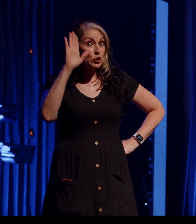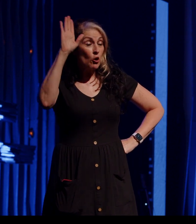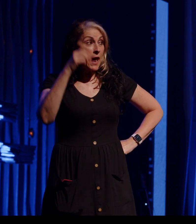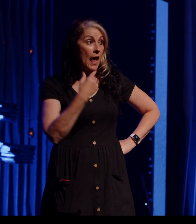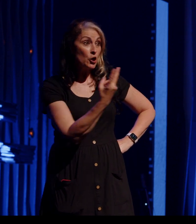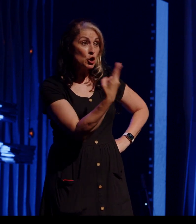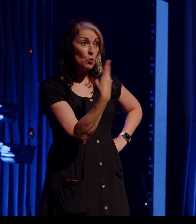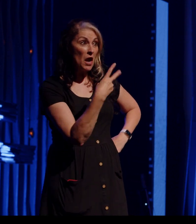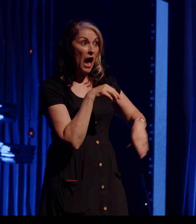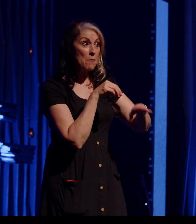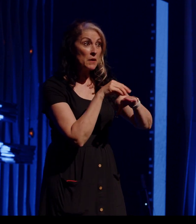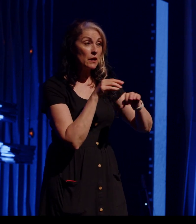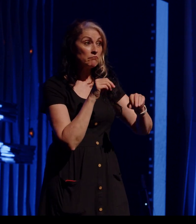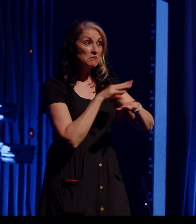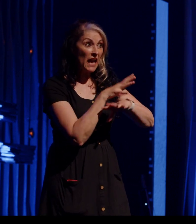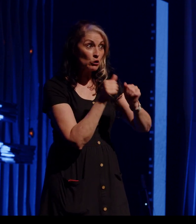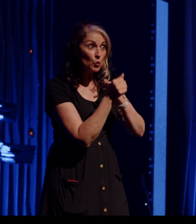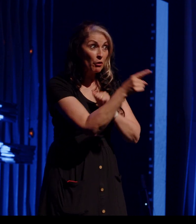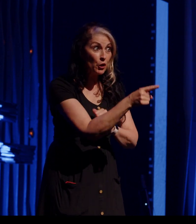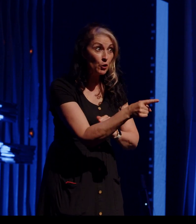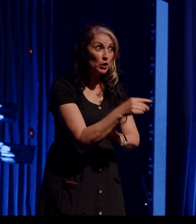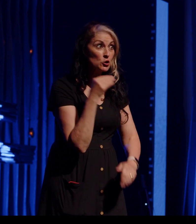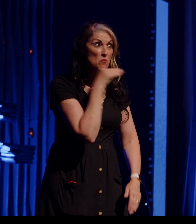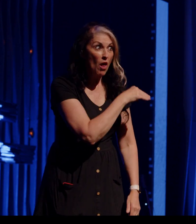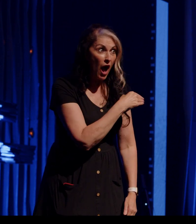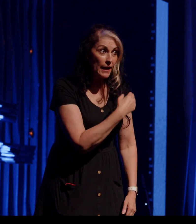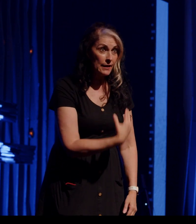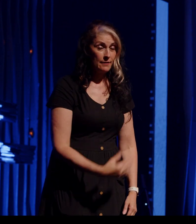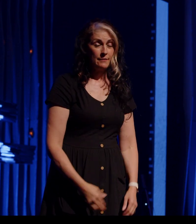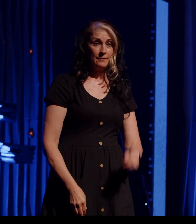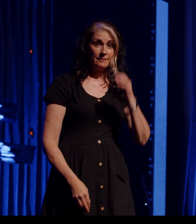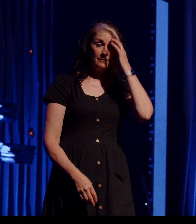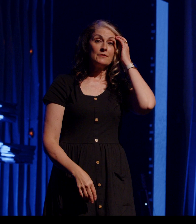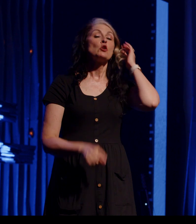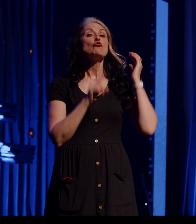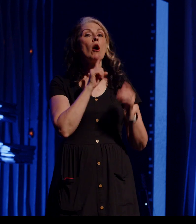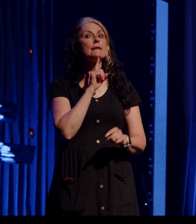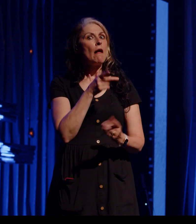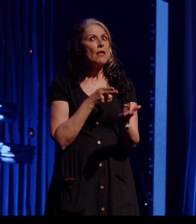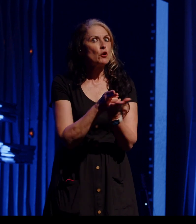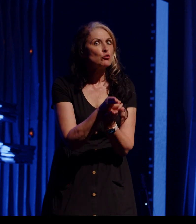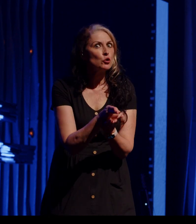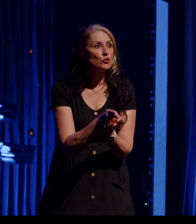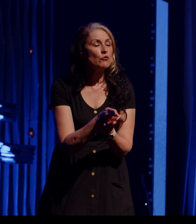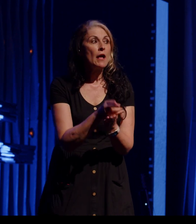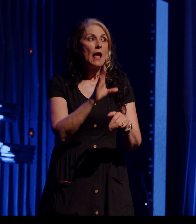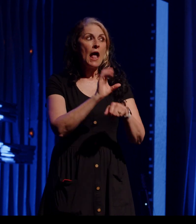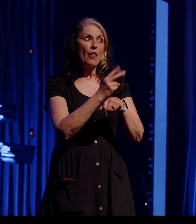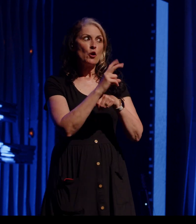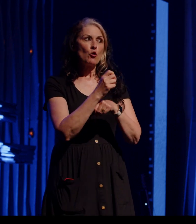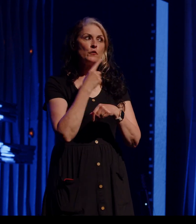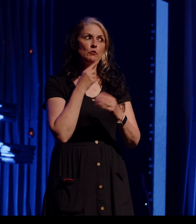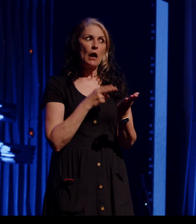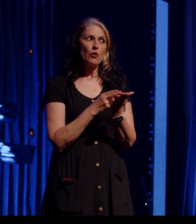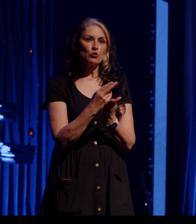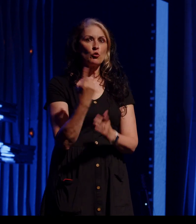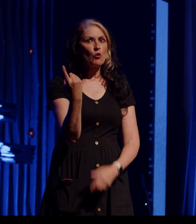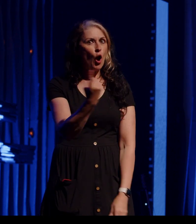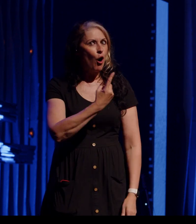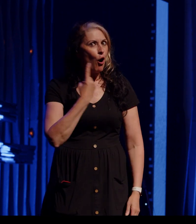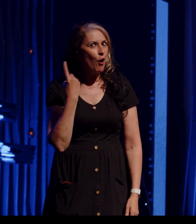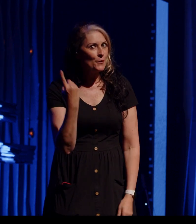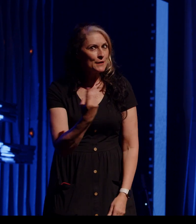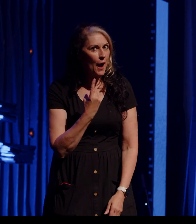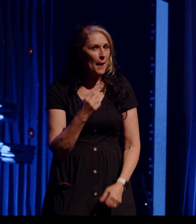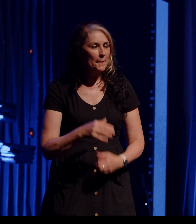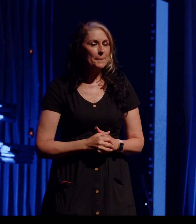the service, because I know you have a problem with lying, all right, and telling the absolute truth. Because at the Grove, we tell all the truth what? All the